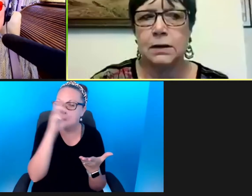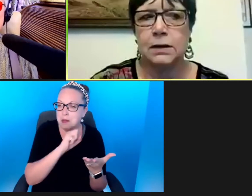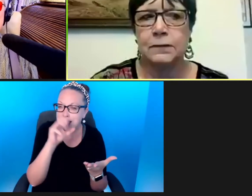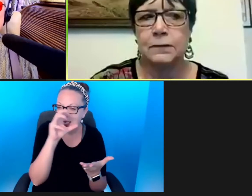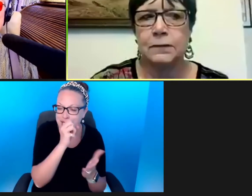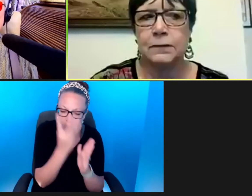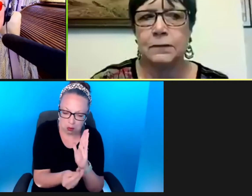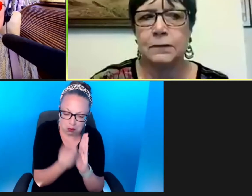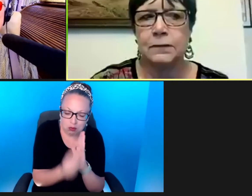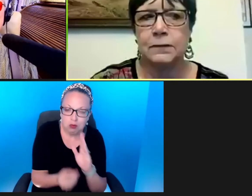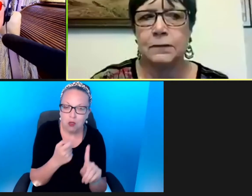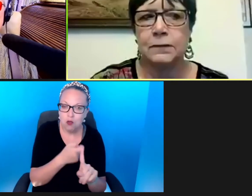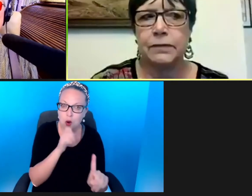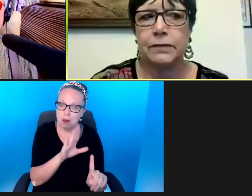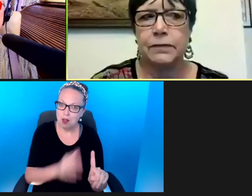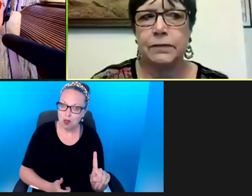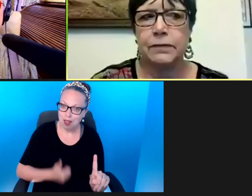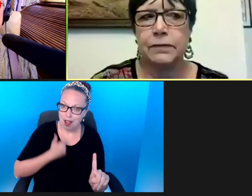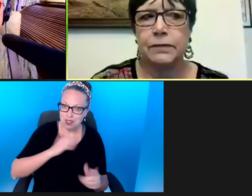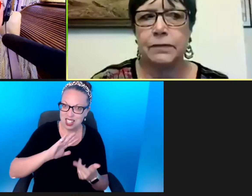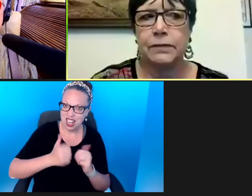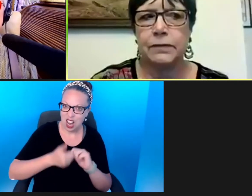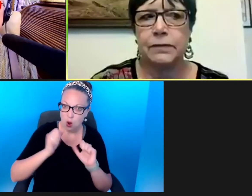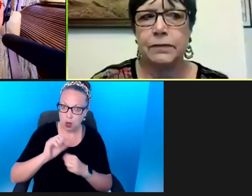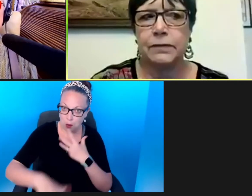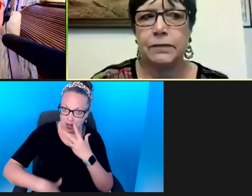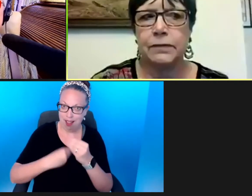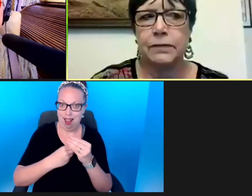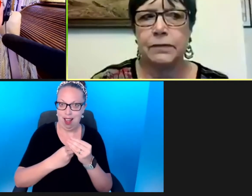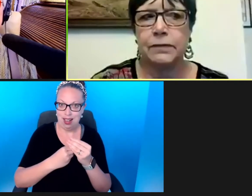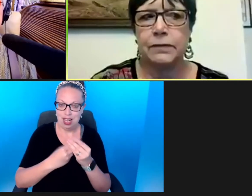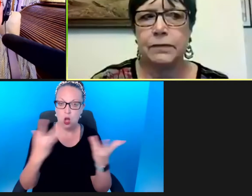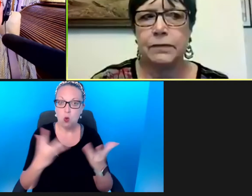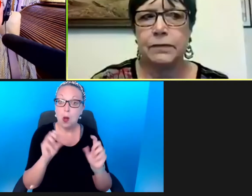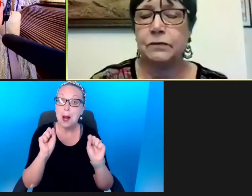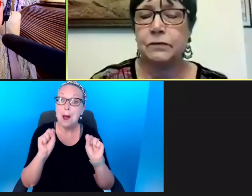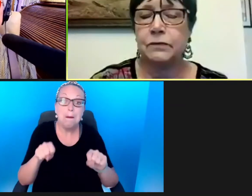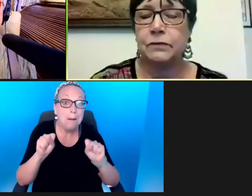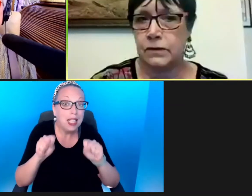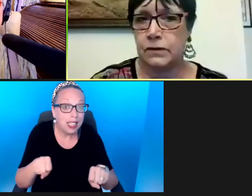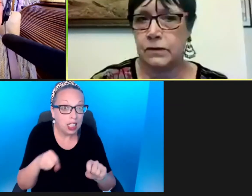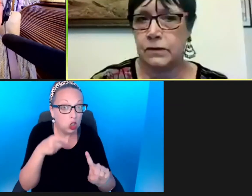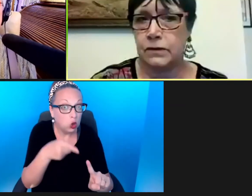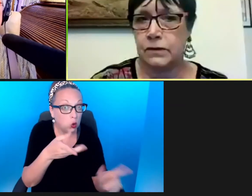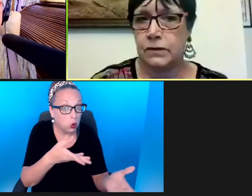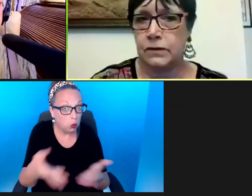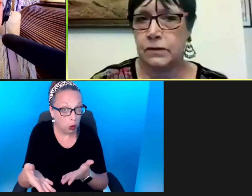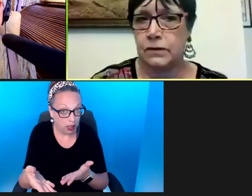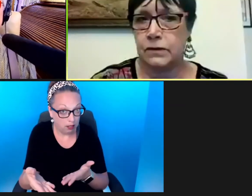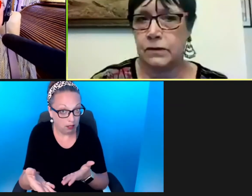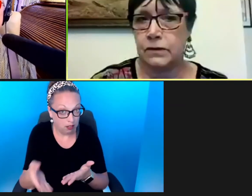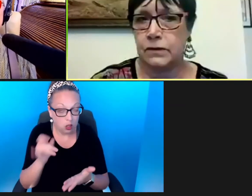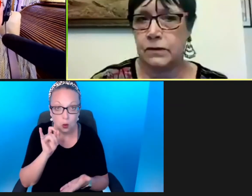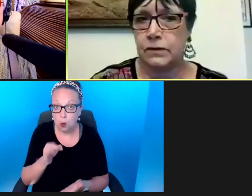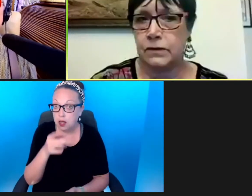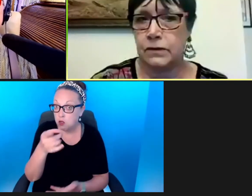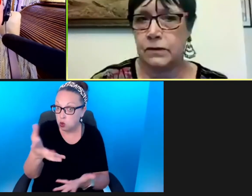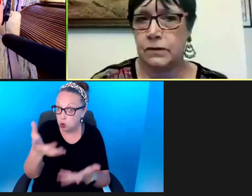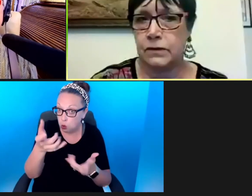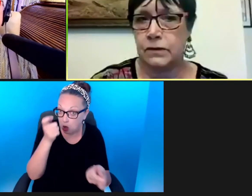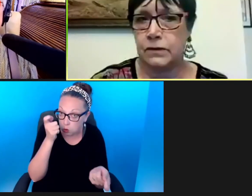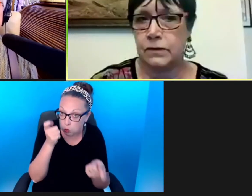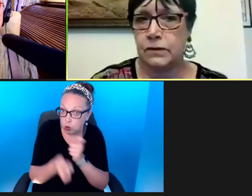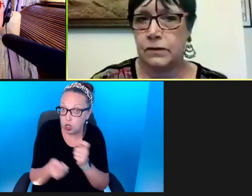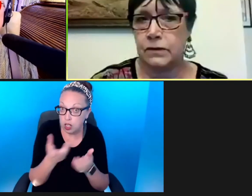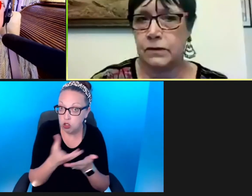lives. And then we tried to focus on what are the abilities that you bring to this, so that if you want to change